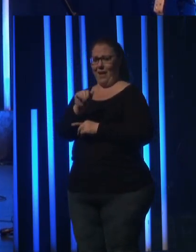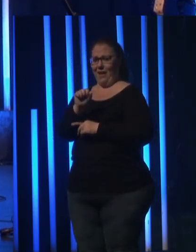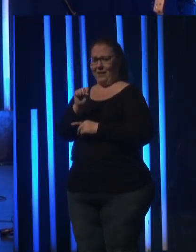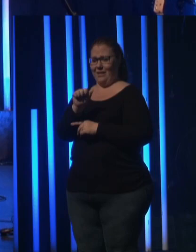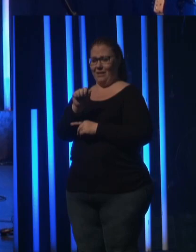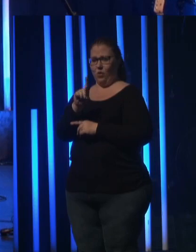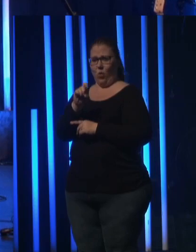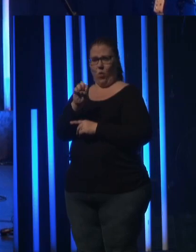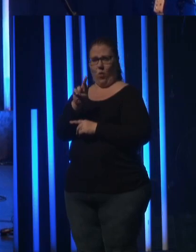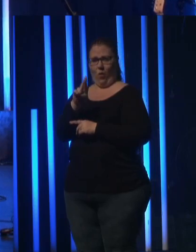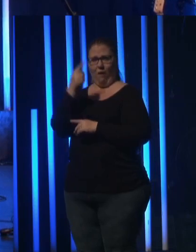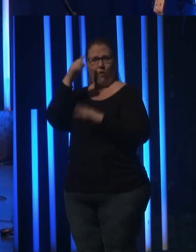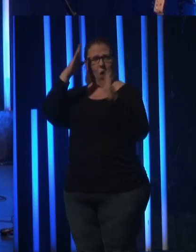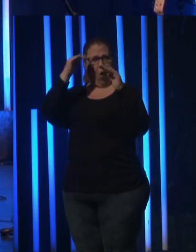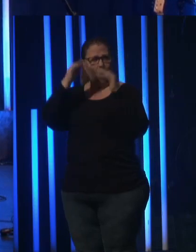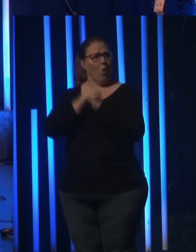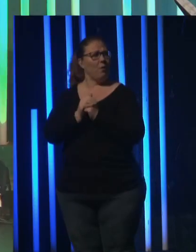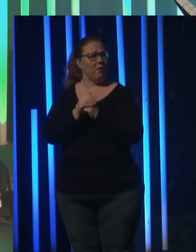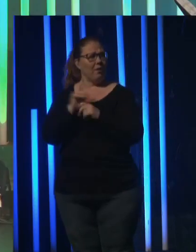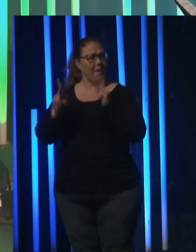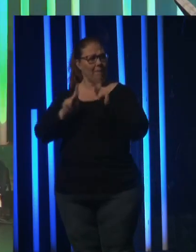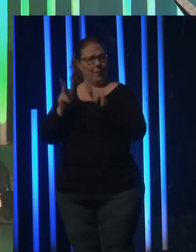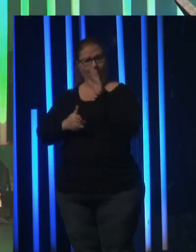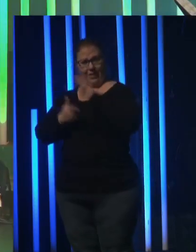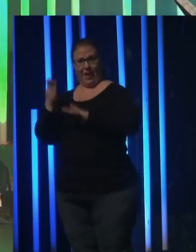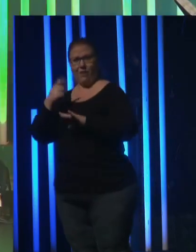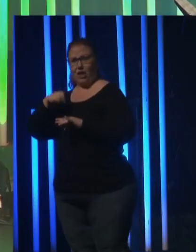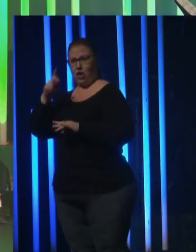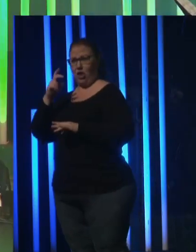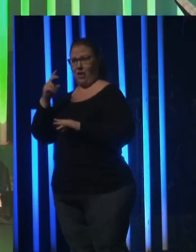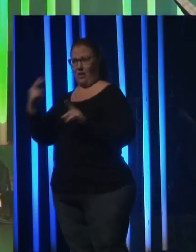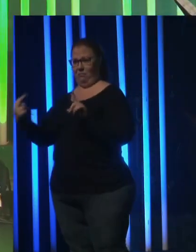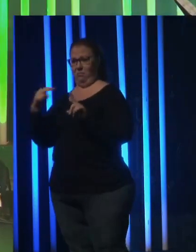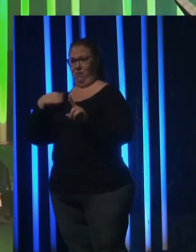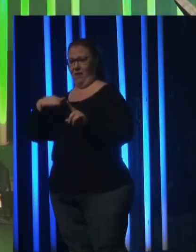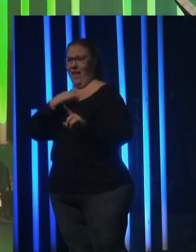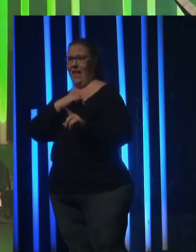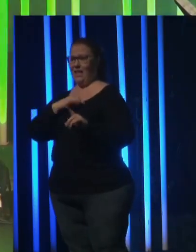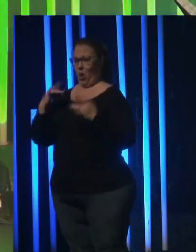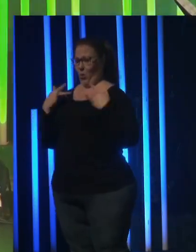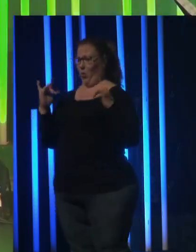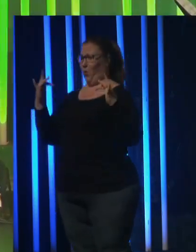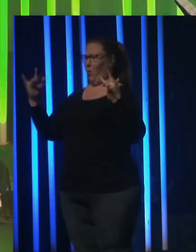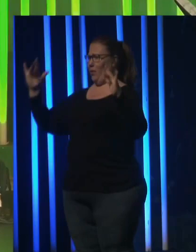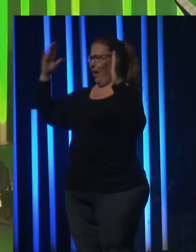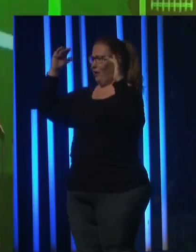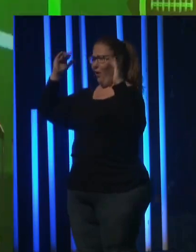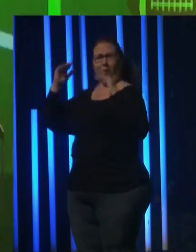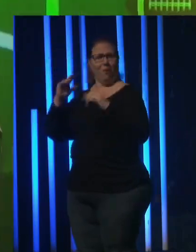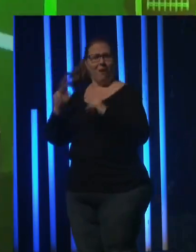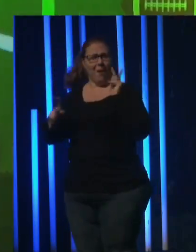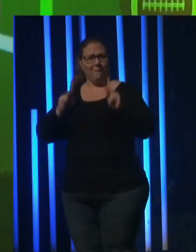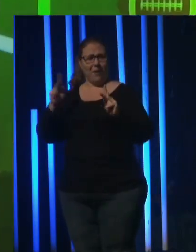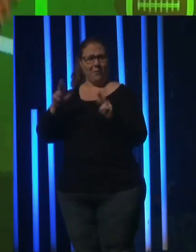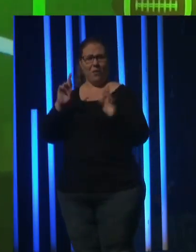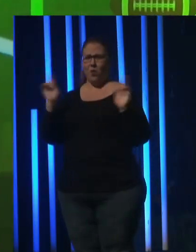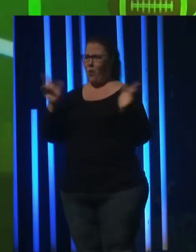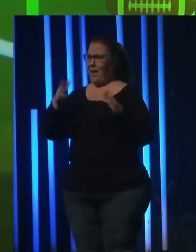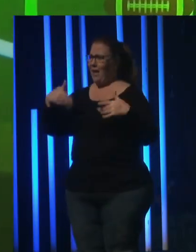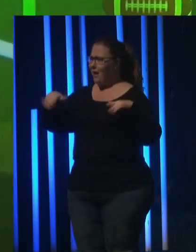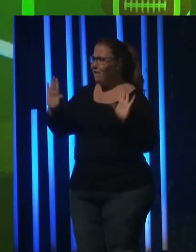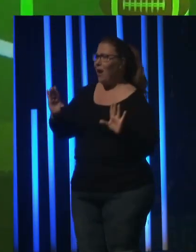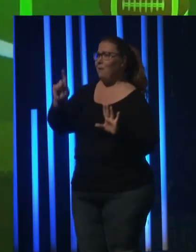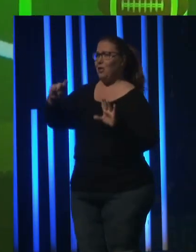doors, people should see us as lights of hope. that people who are ready to give up, they should see